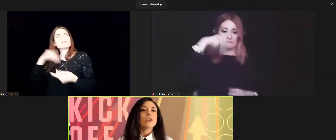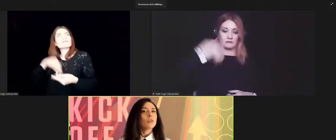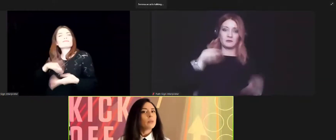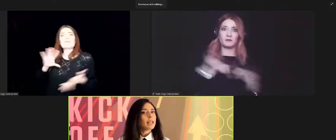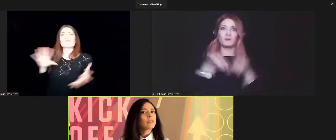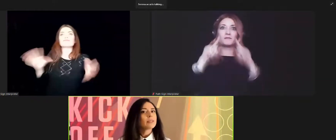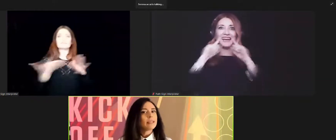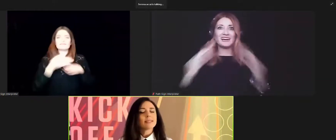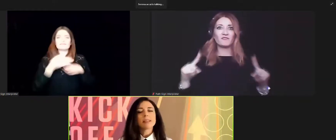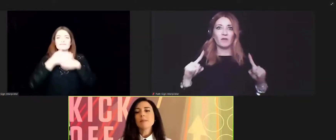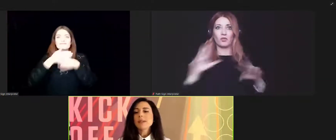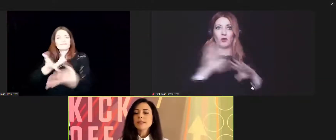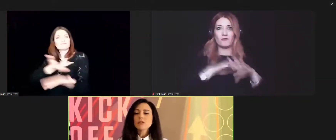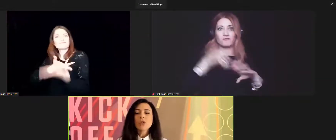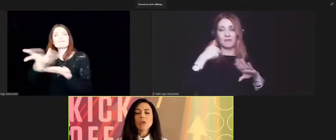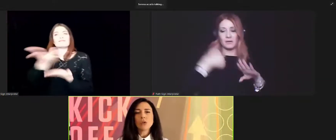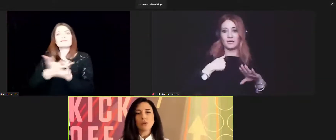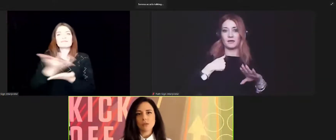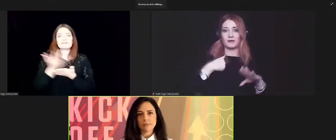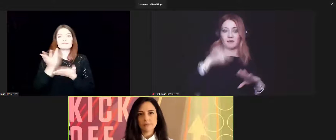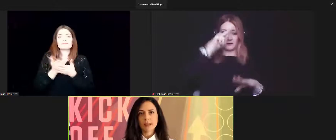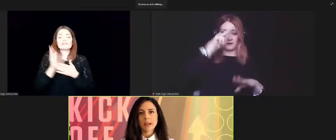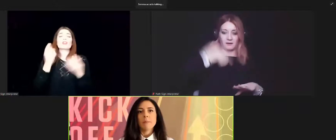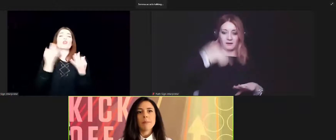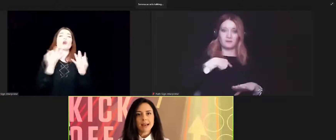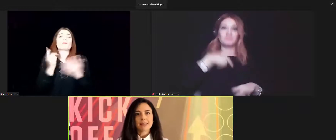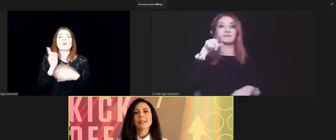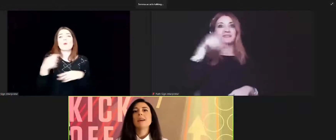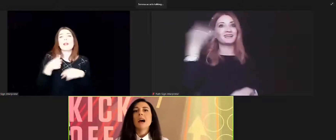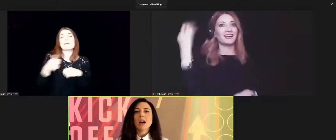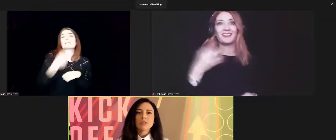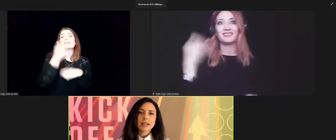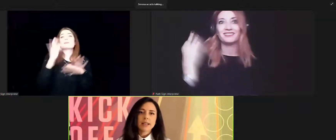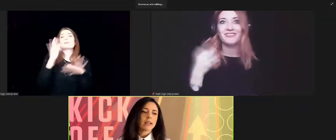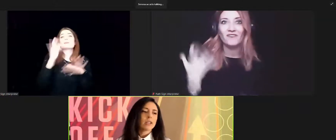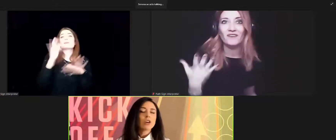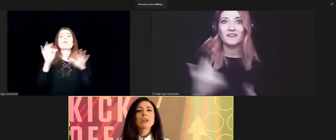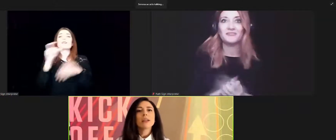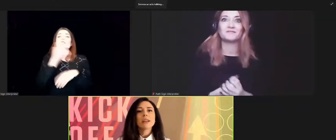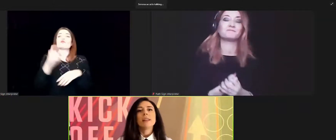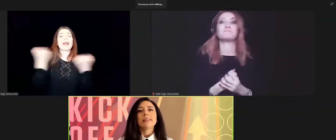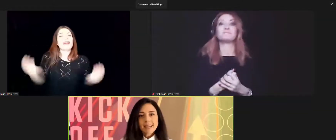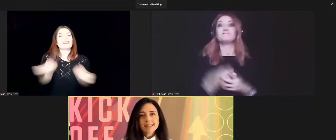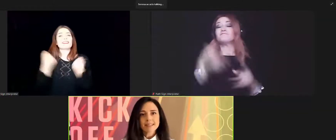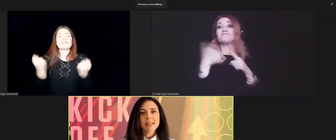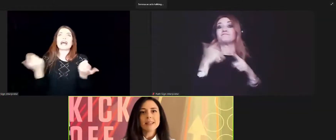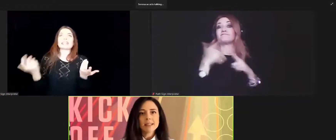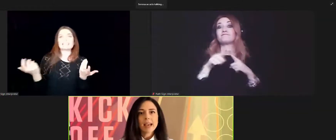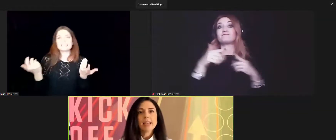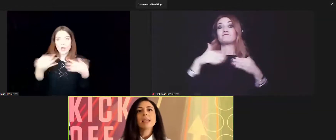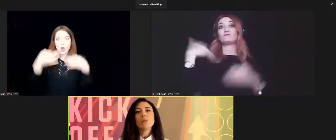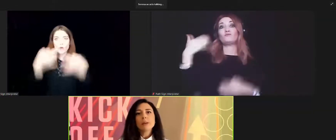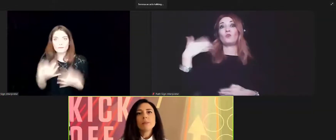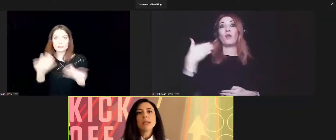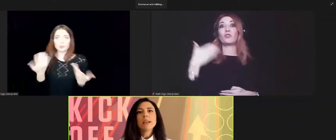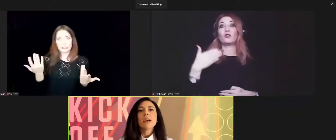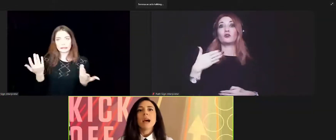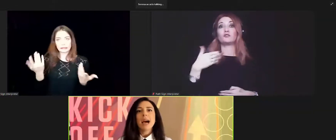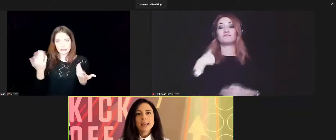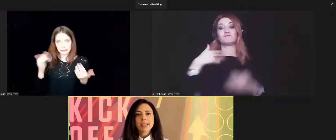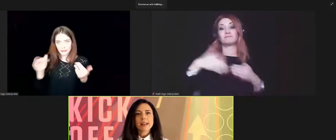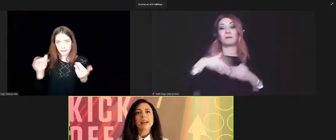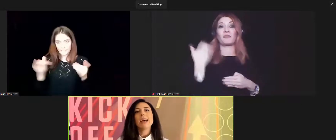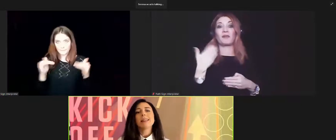days, your belief system is so low. But after your next 90 days, it will